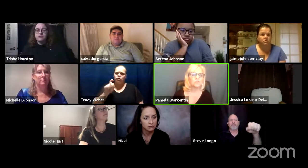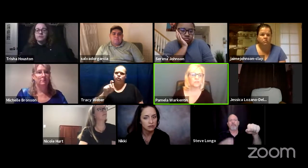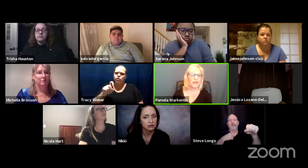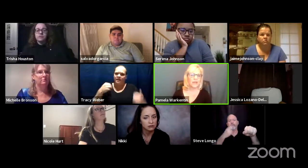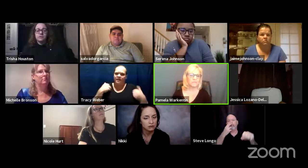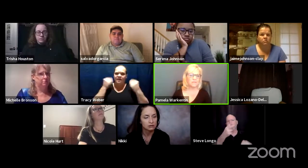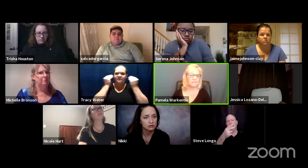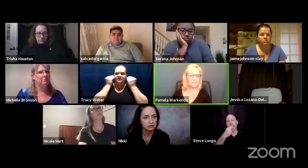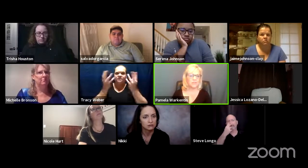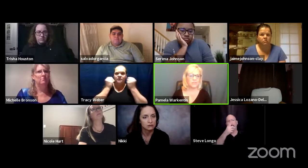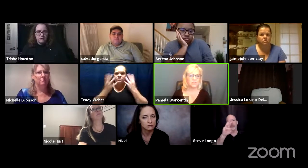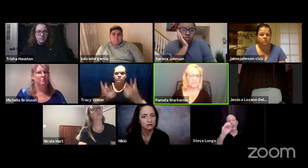Should have the information